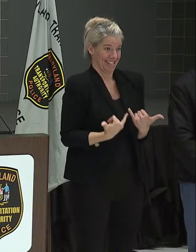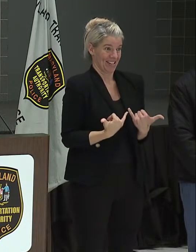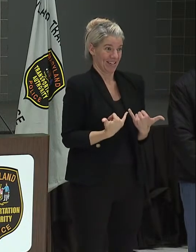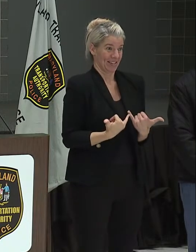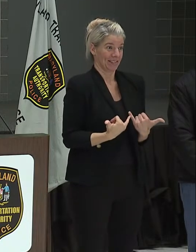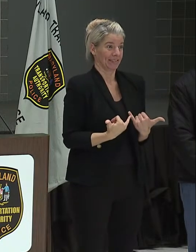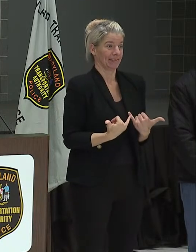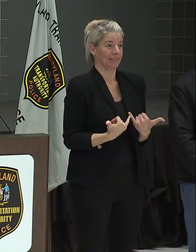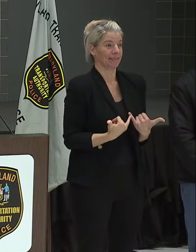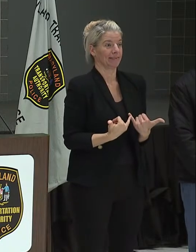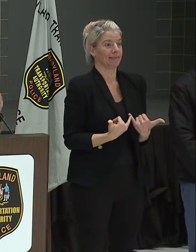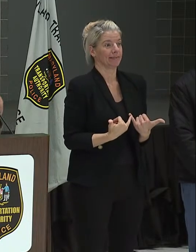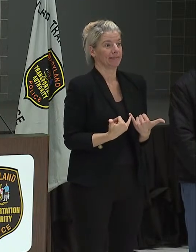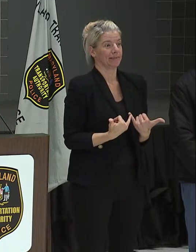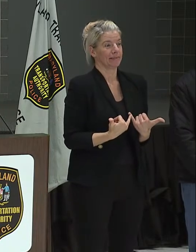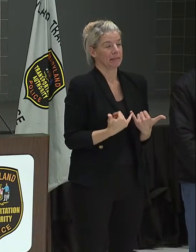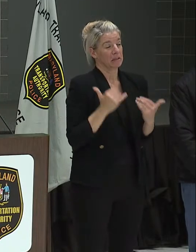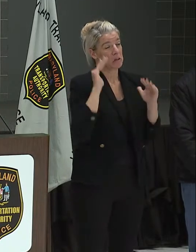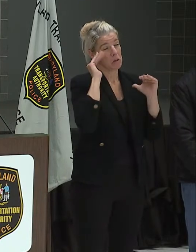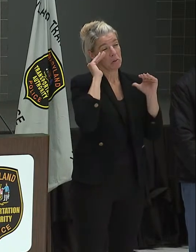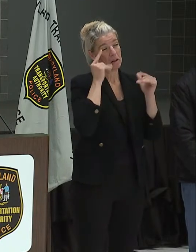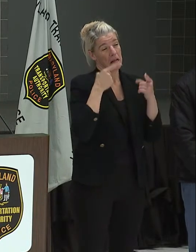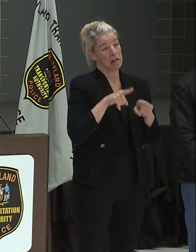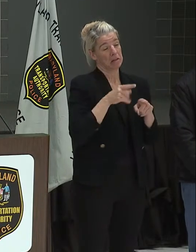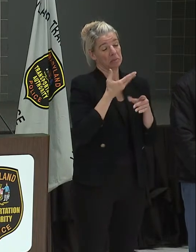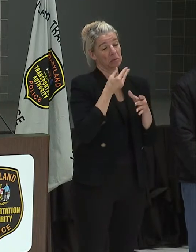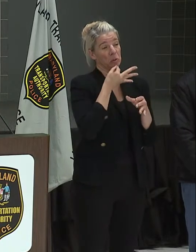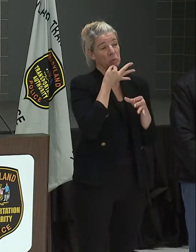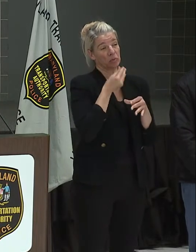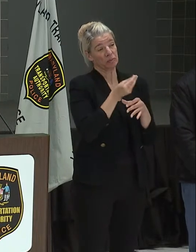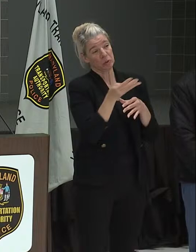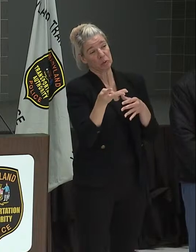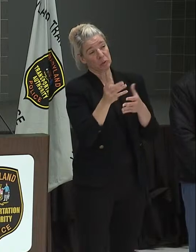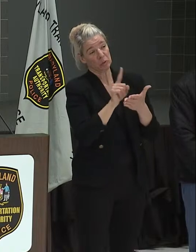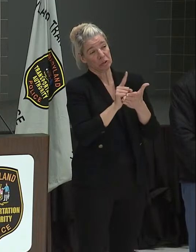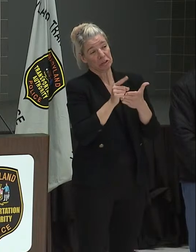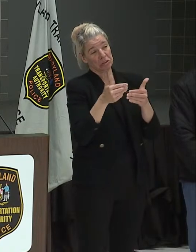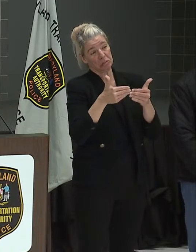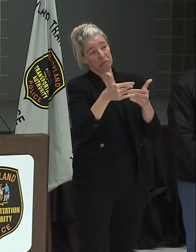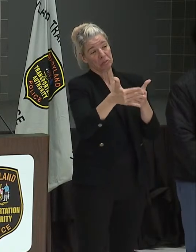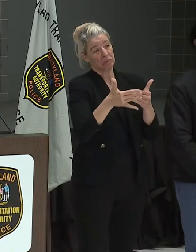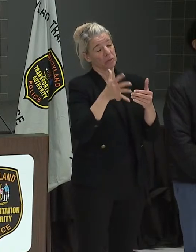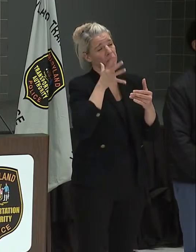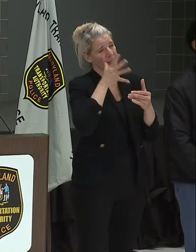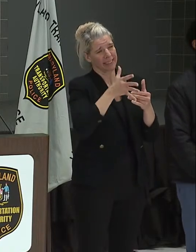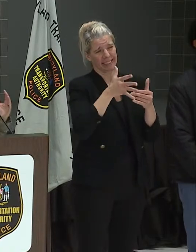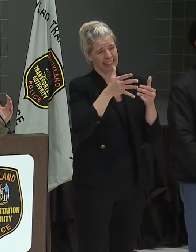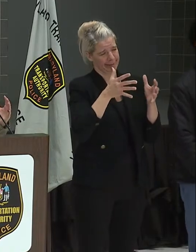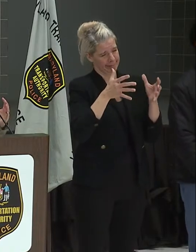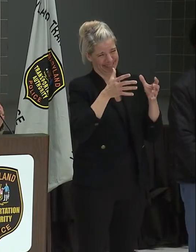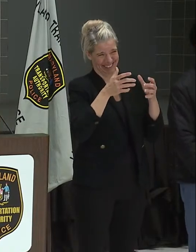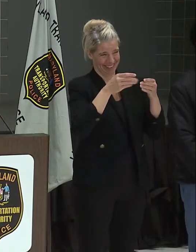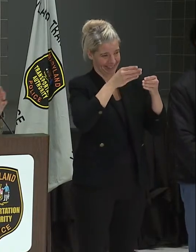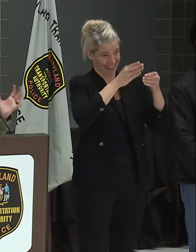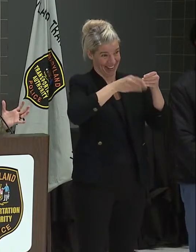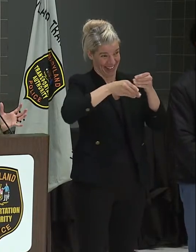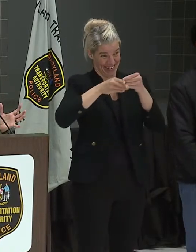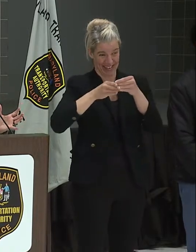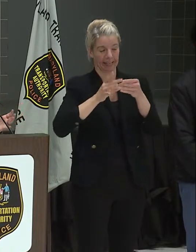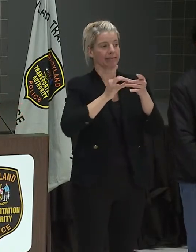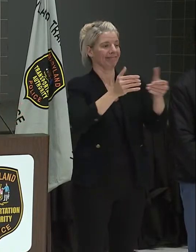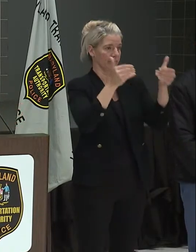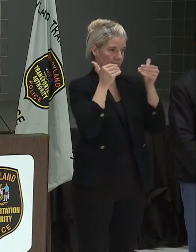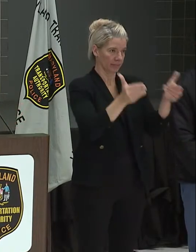be coming up in the coming weeks as we continue to solidify the plan and coordinate that across all